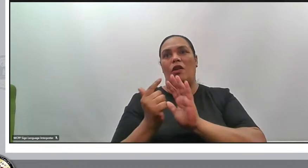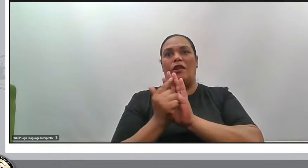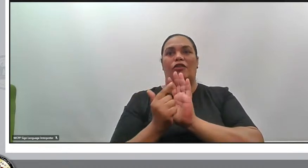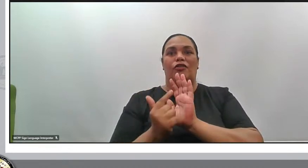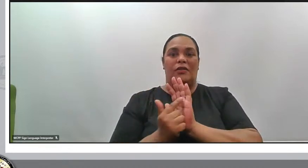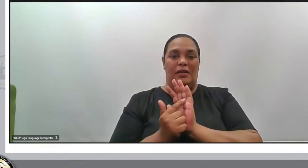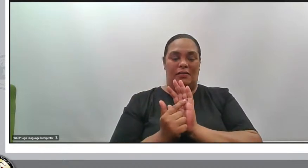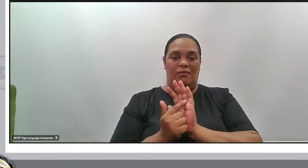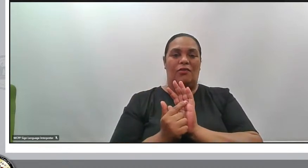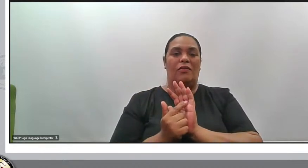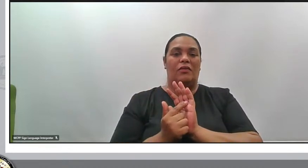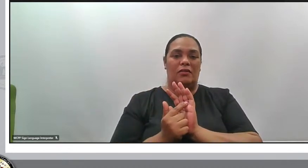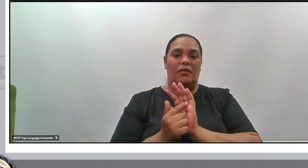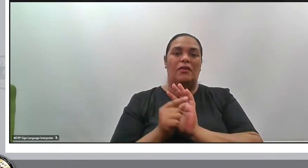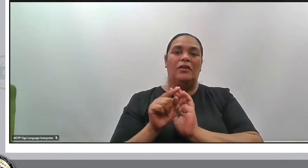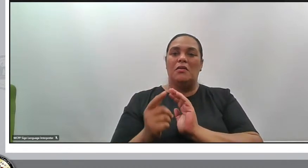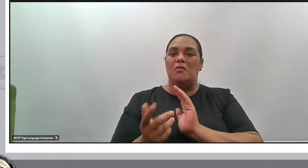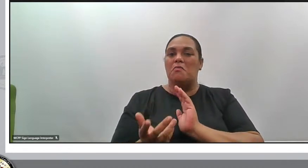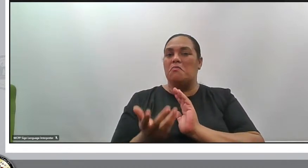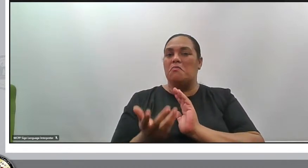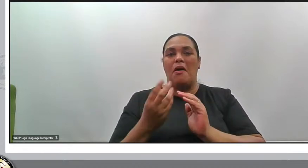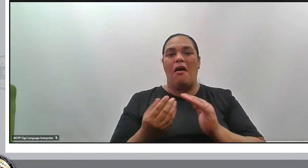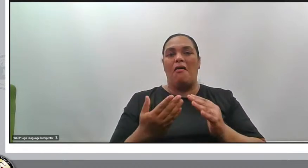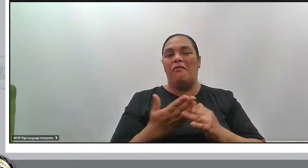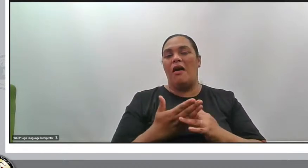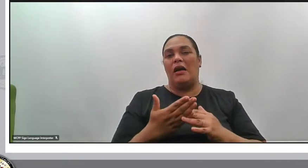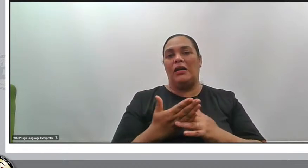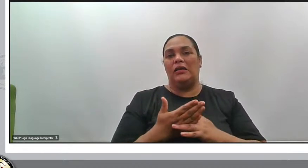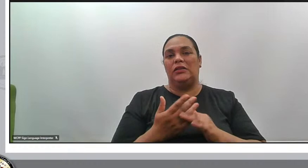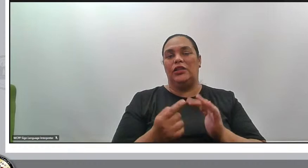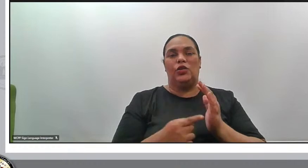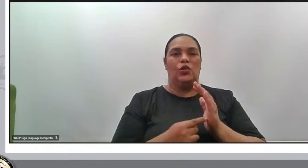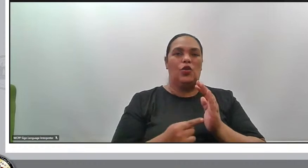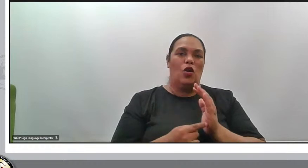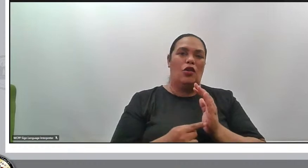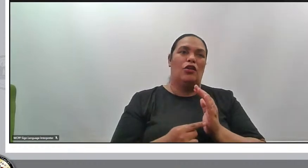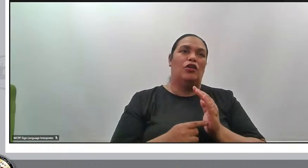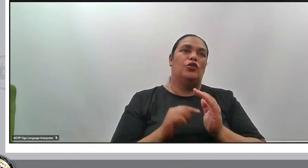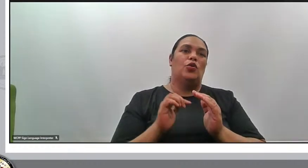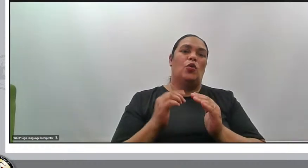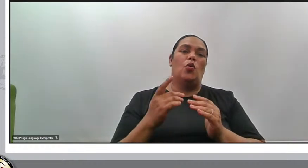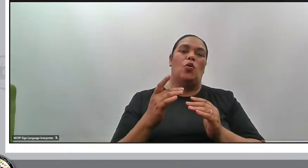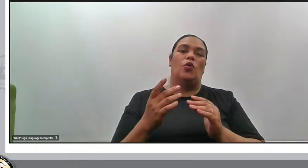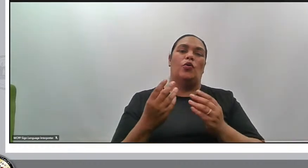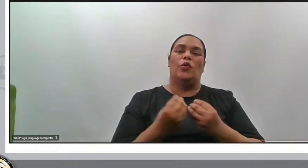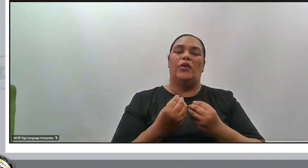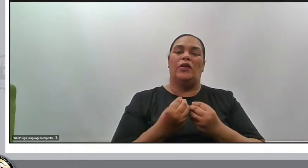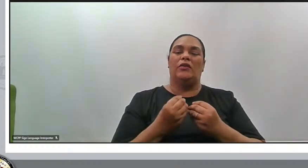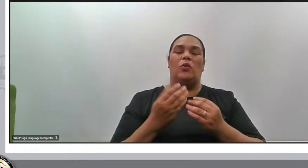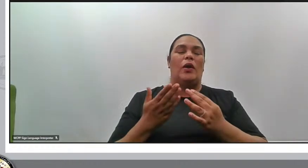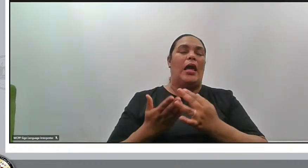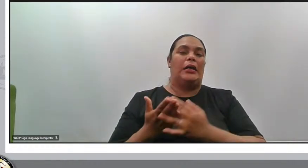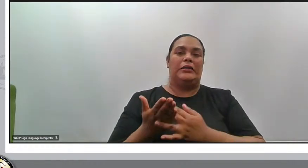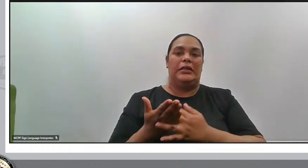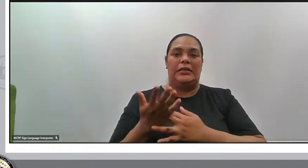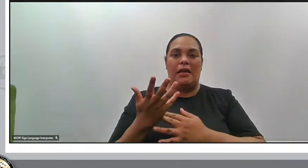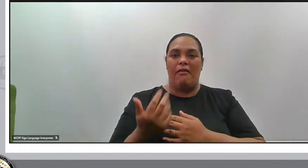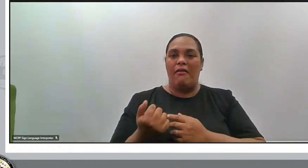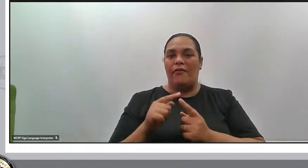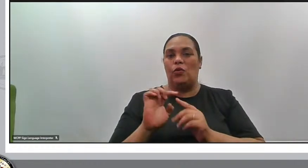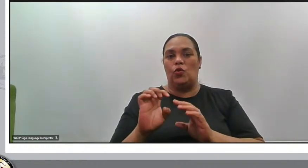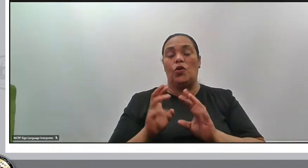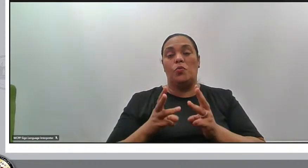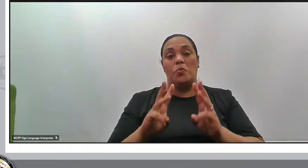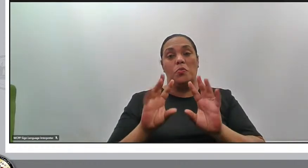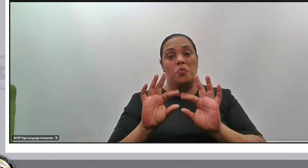legislature, they might have access to the technology and the appliances and accessibility to that effect.